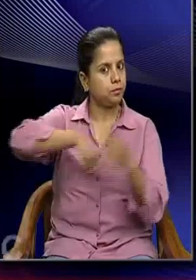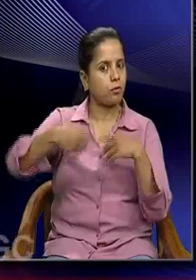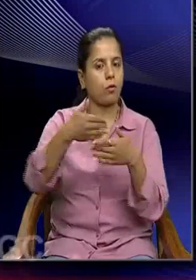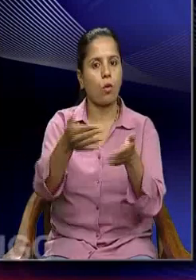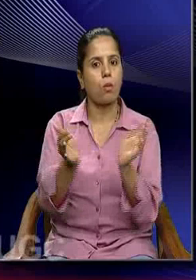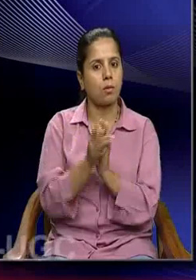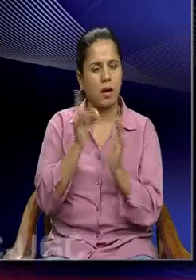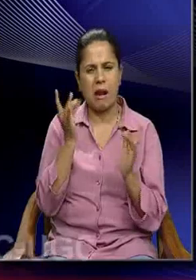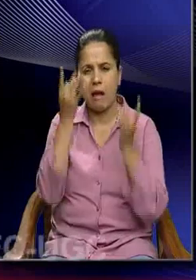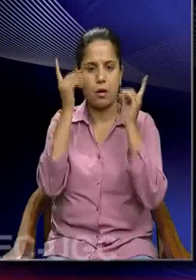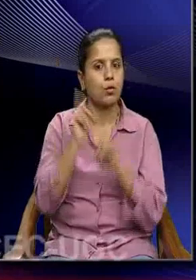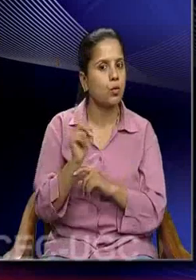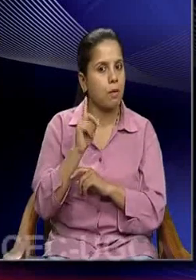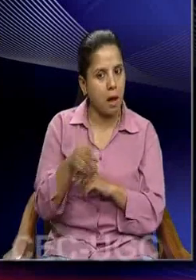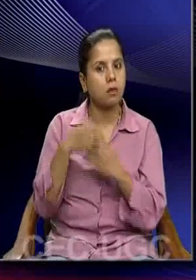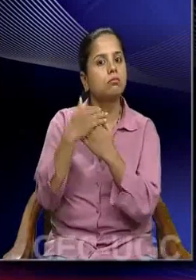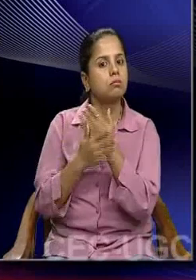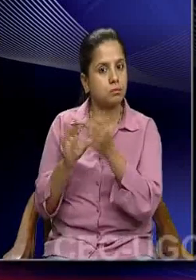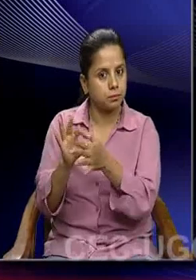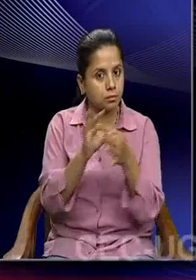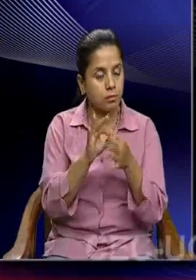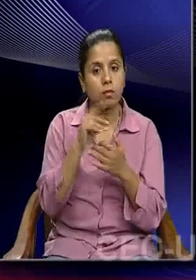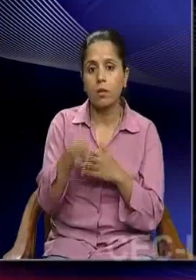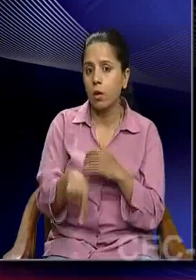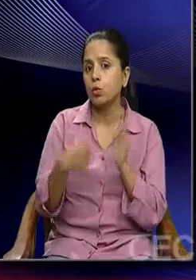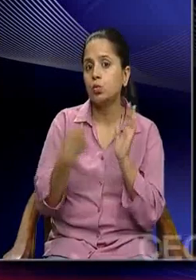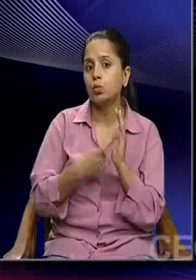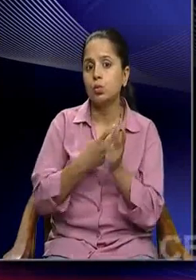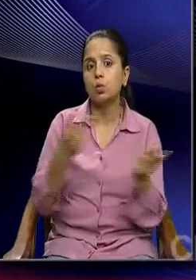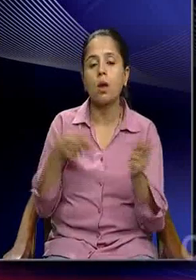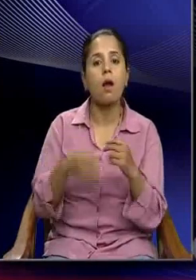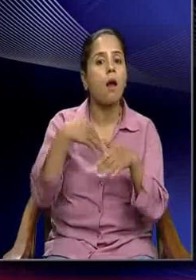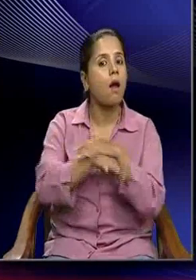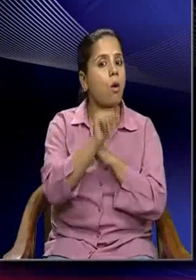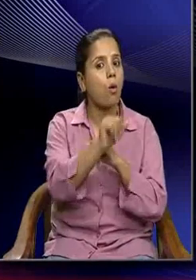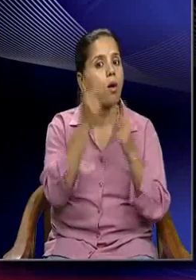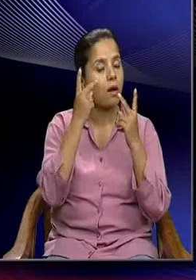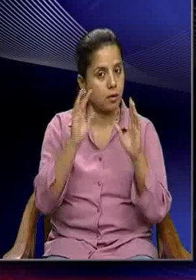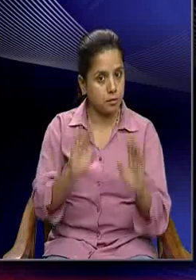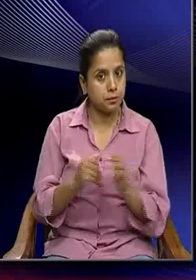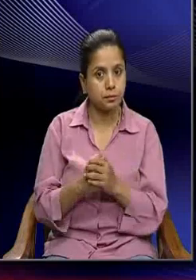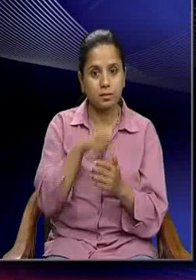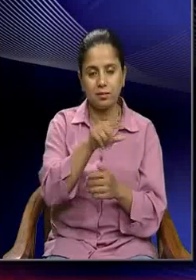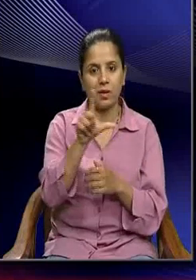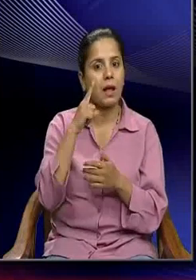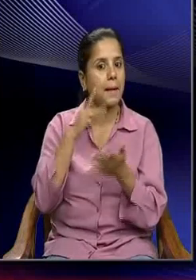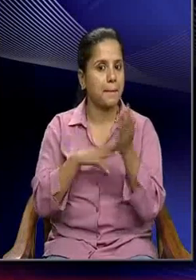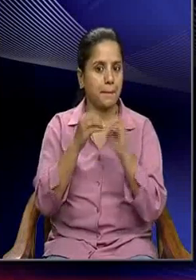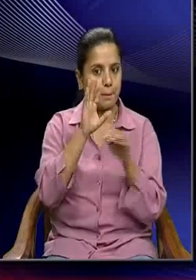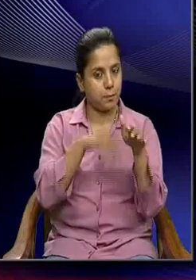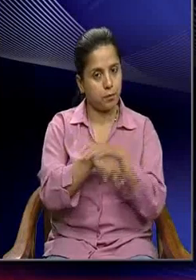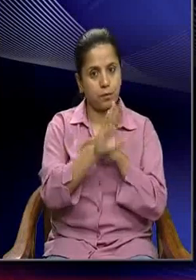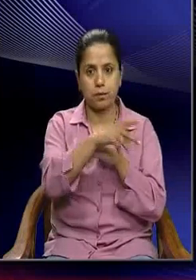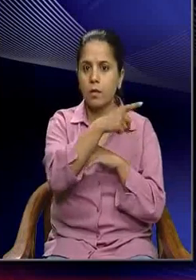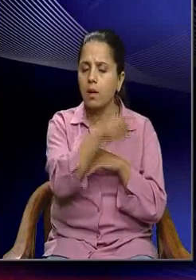community. And in doing that, the principles that lies under this limb